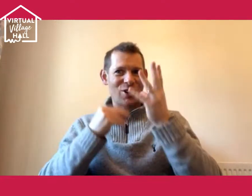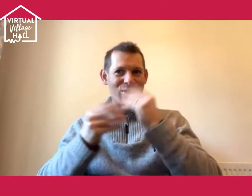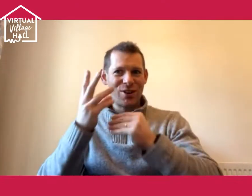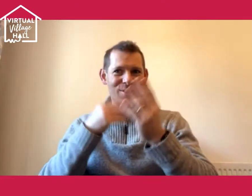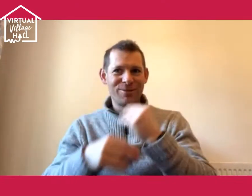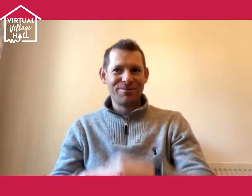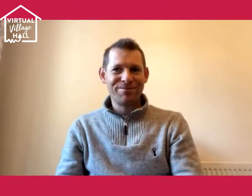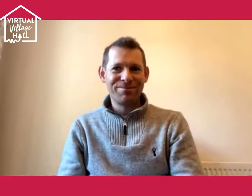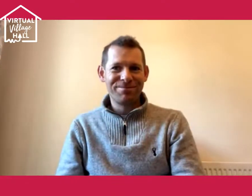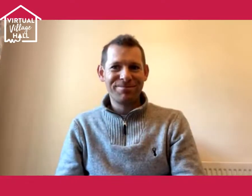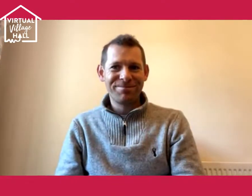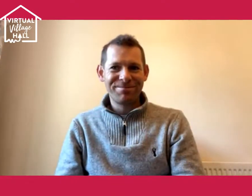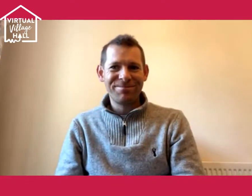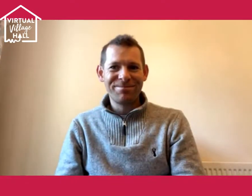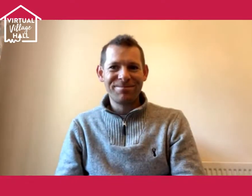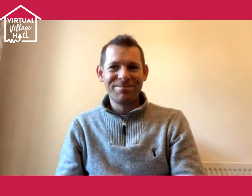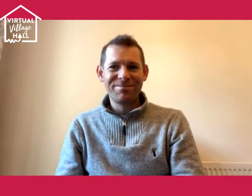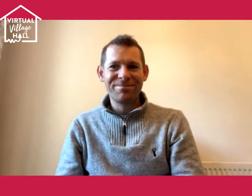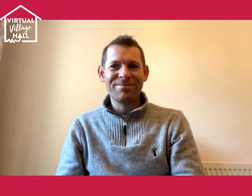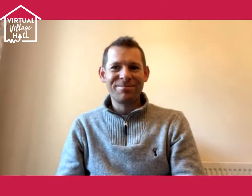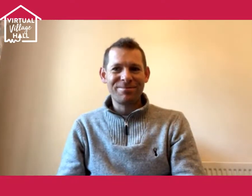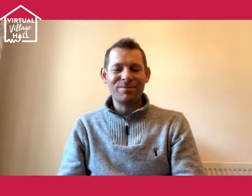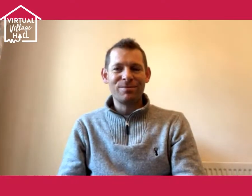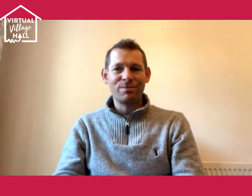Okay, so there's lots to learn there.